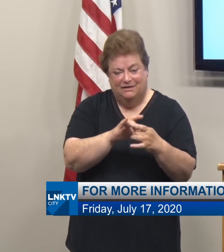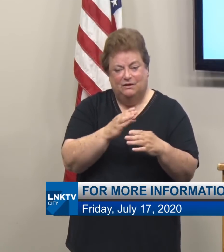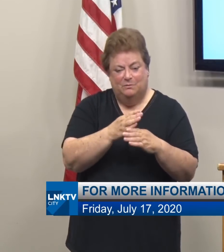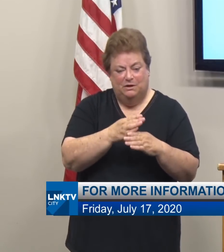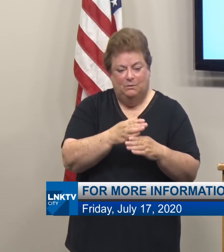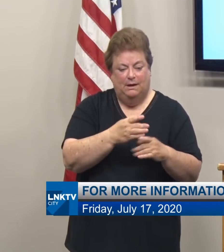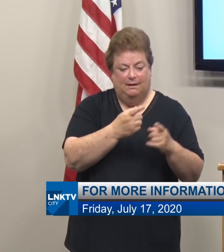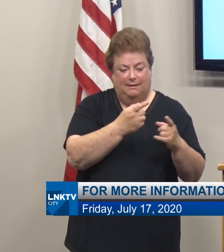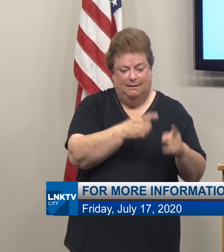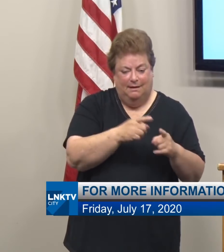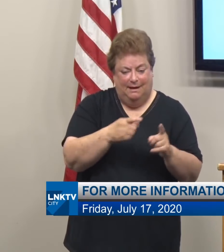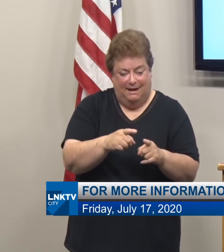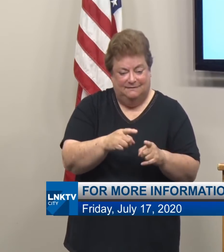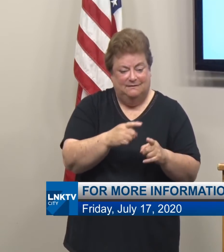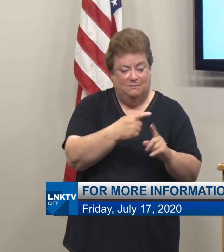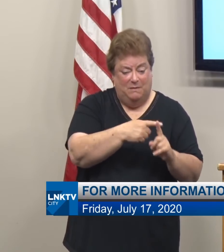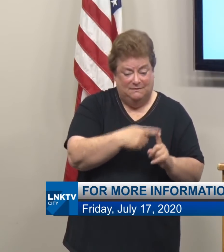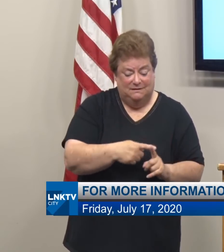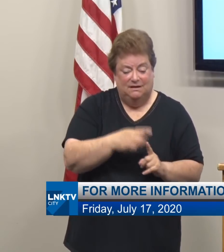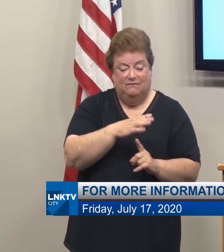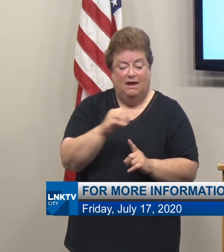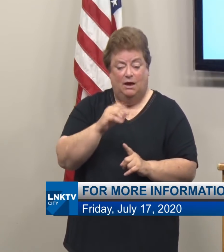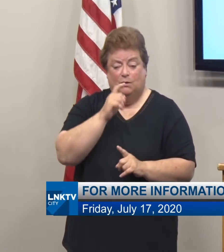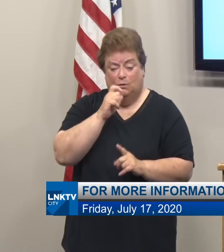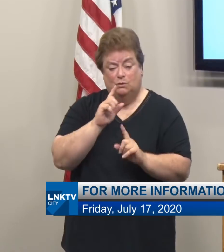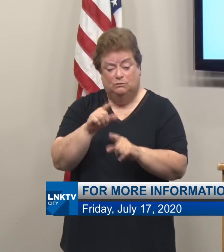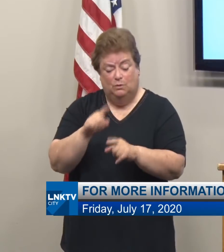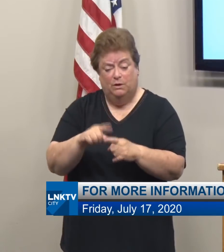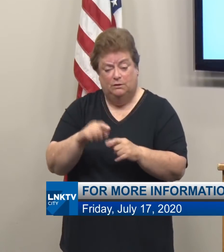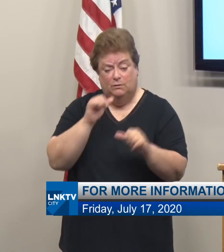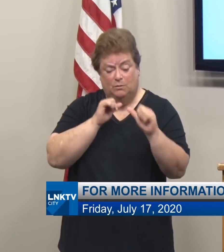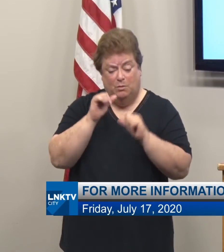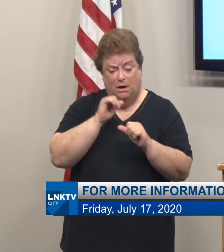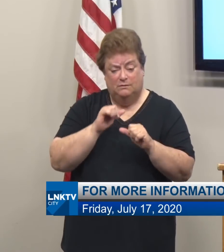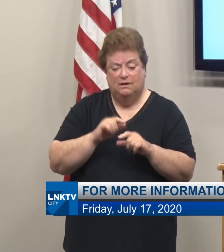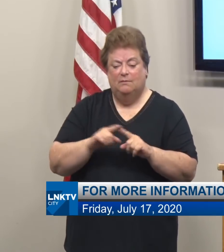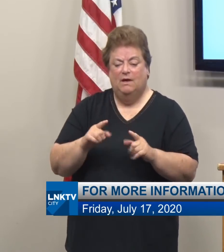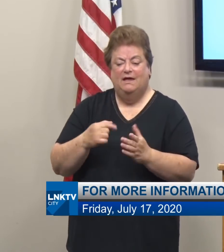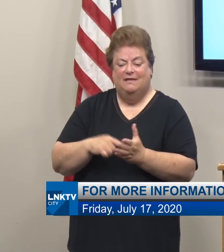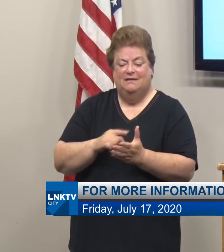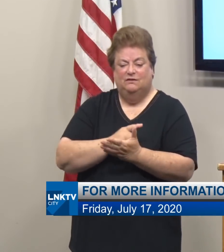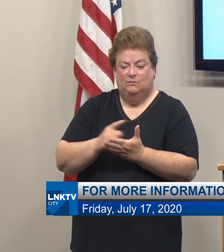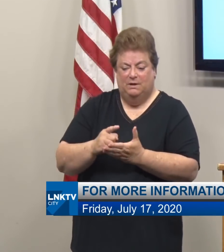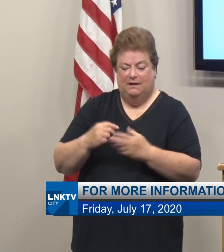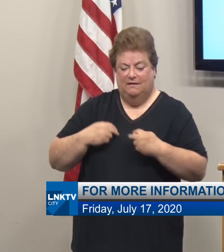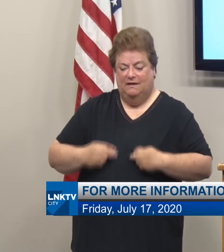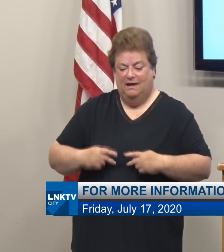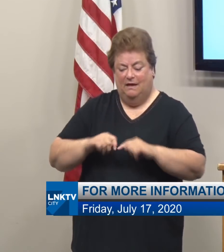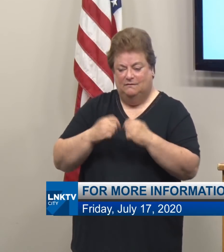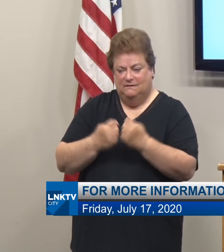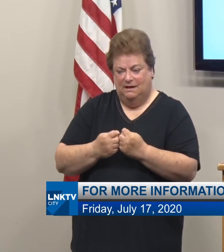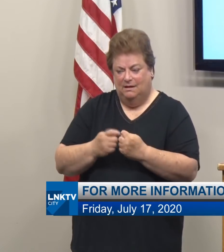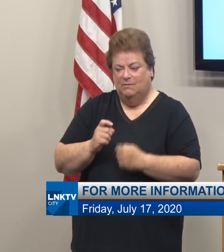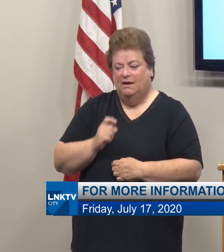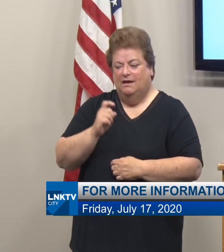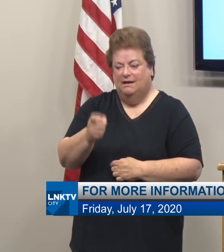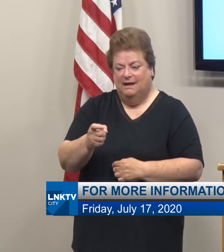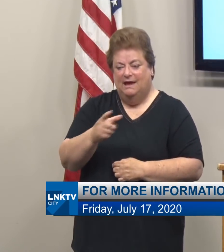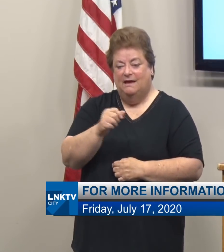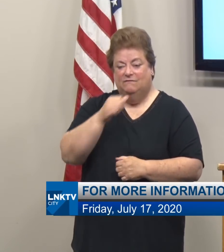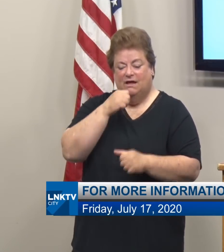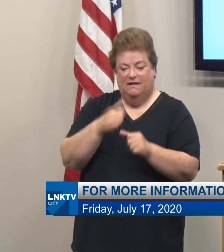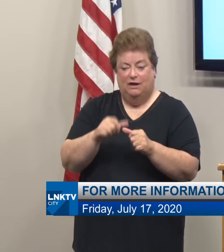young people who are going to bars. But instead, this week, the health team hand-delivered a letter to every